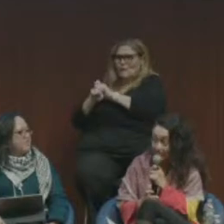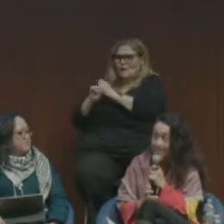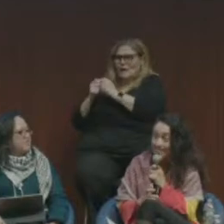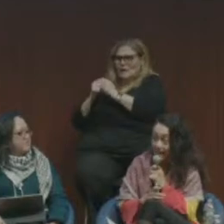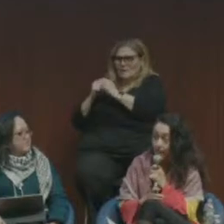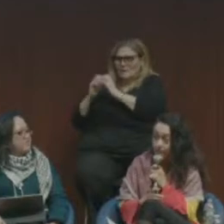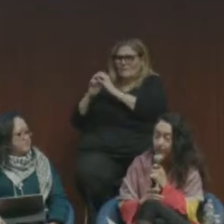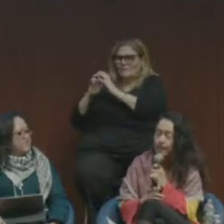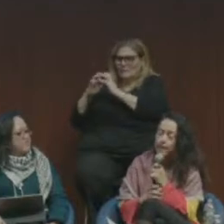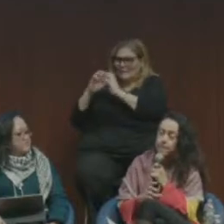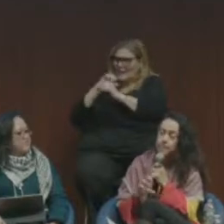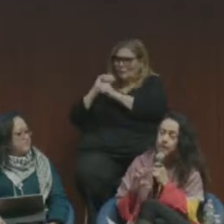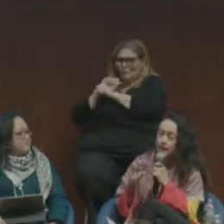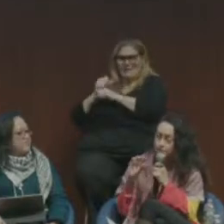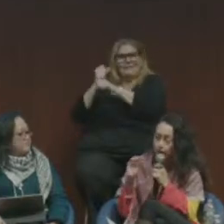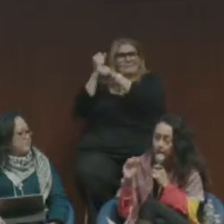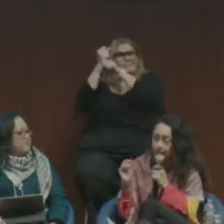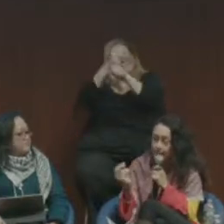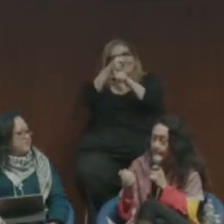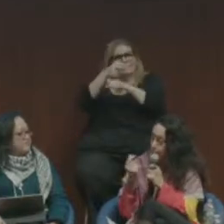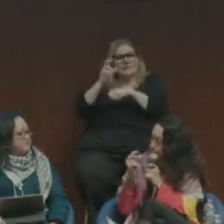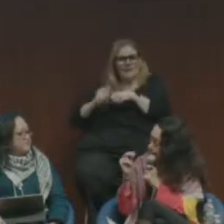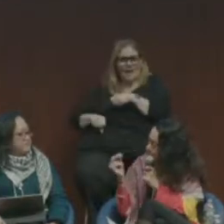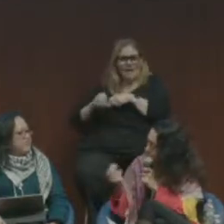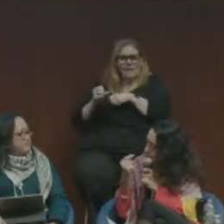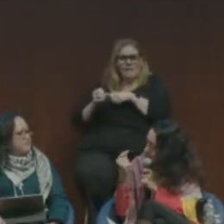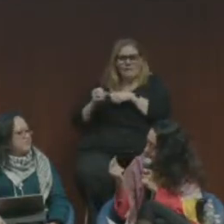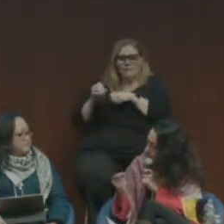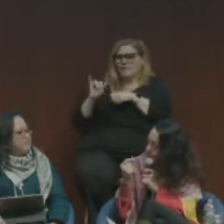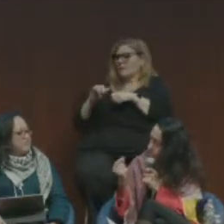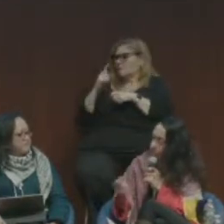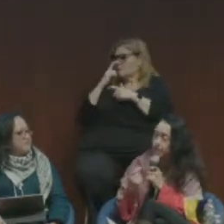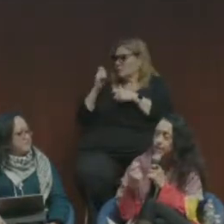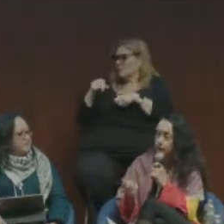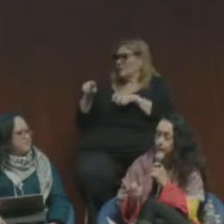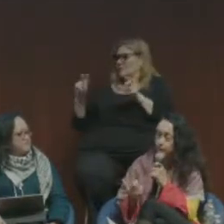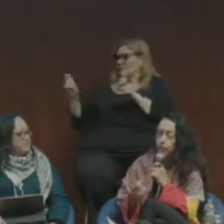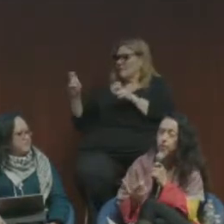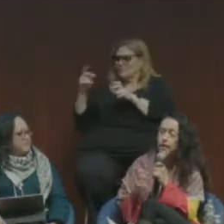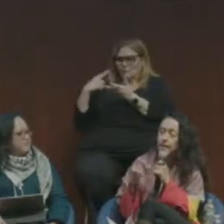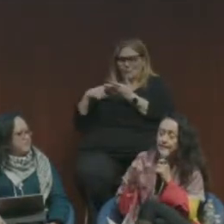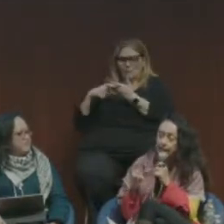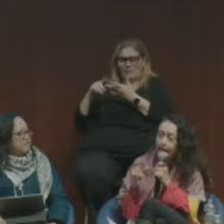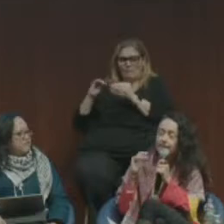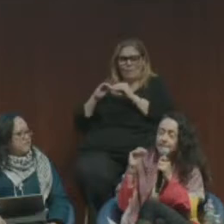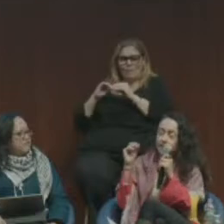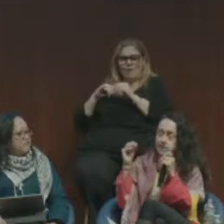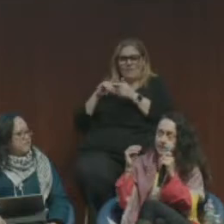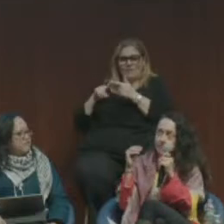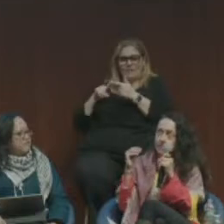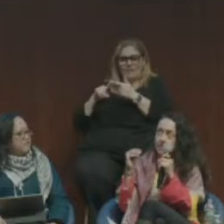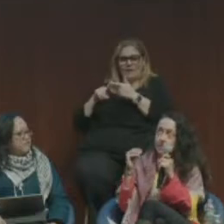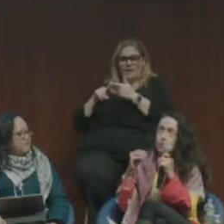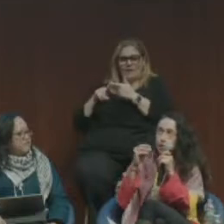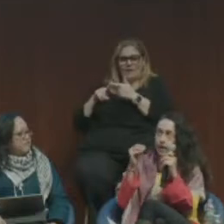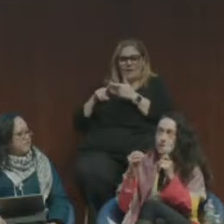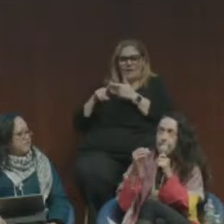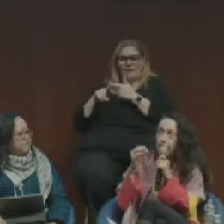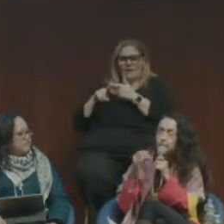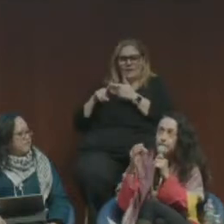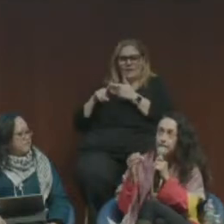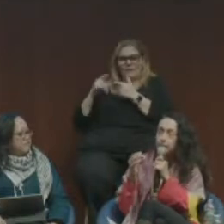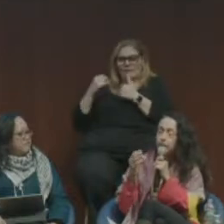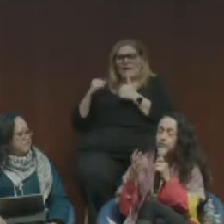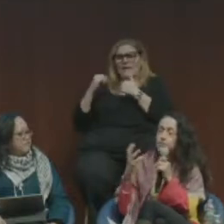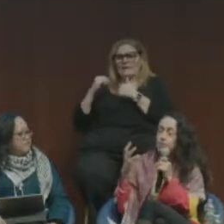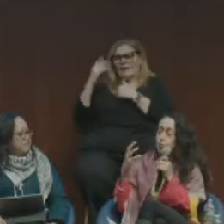shut things down. And so I think that's what I'm interested in us talking about more. And then